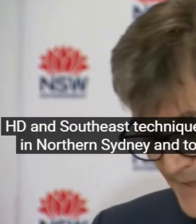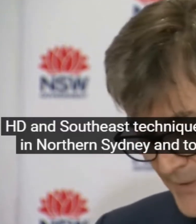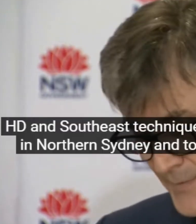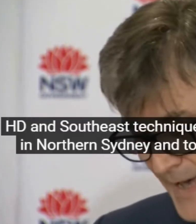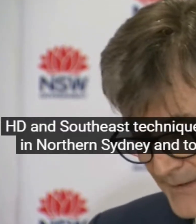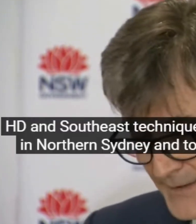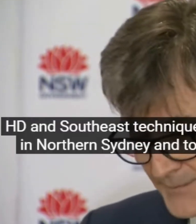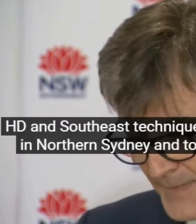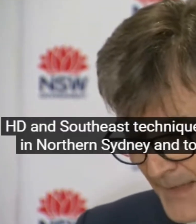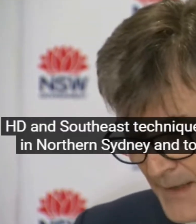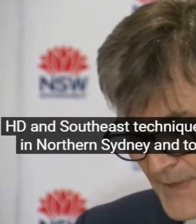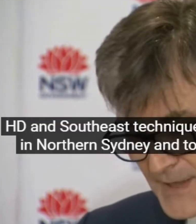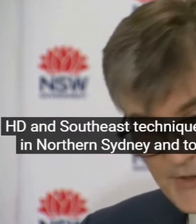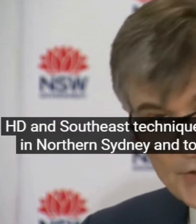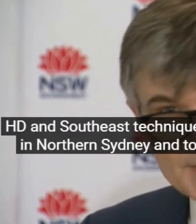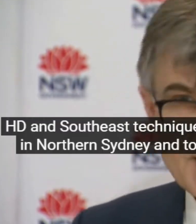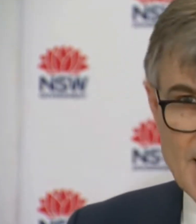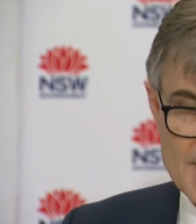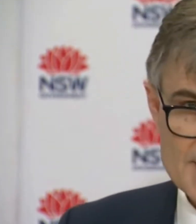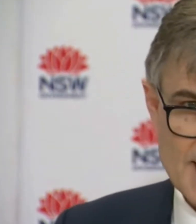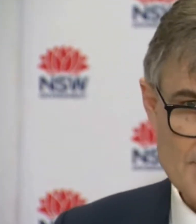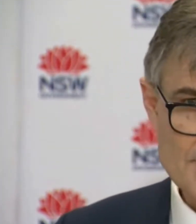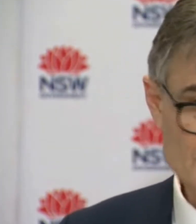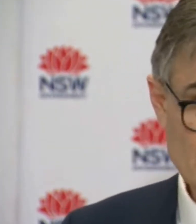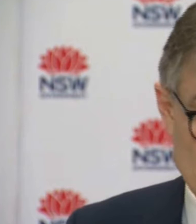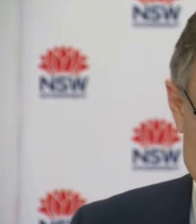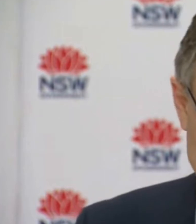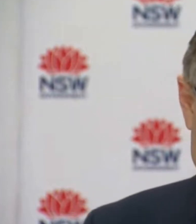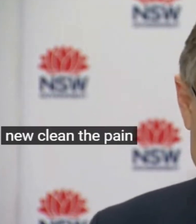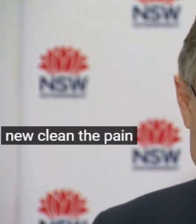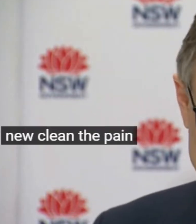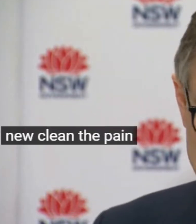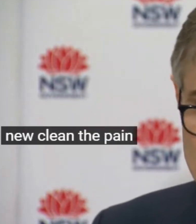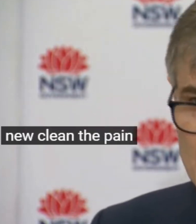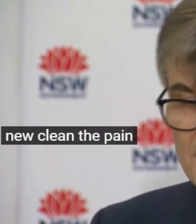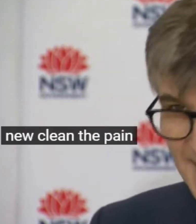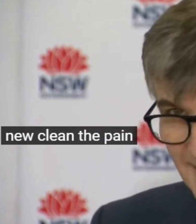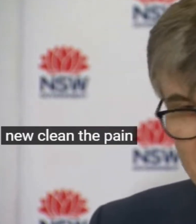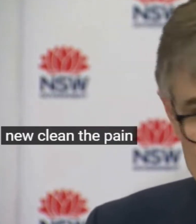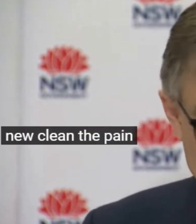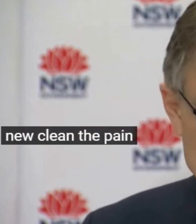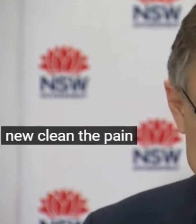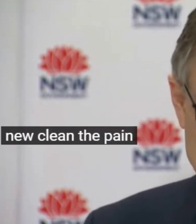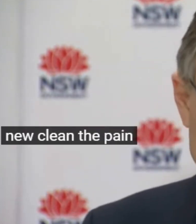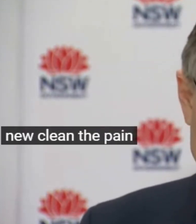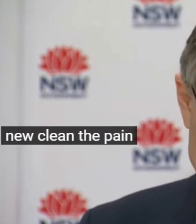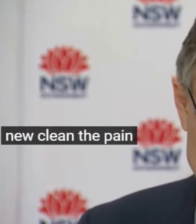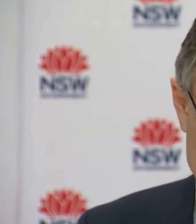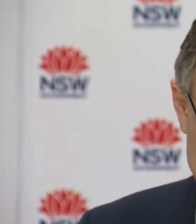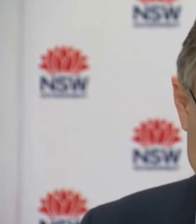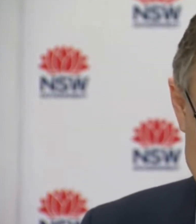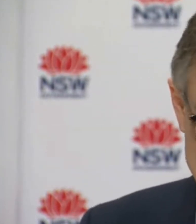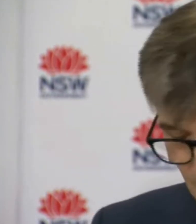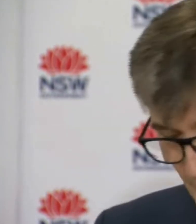Nepean Blue Mountains. We're concerned that people everywhere should come forward for testing, but particularly in the suburbs where we've